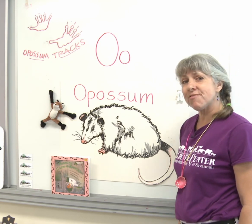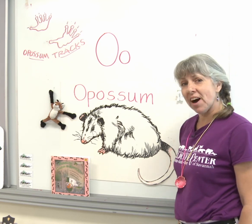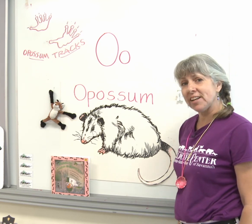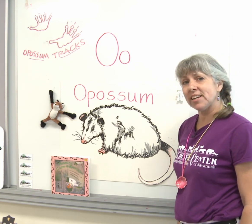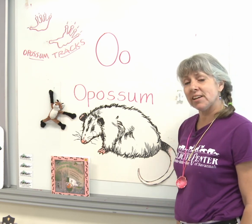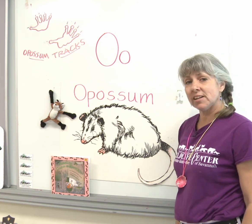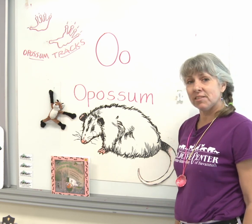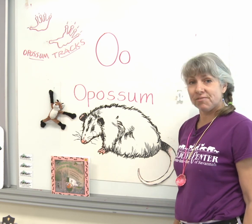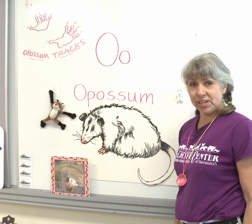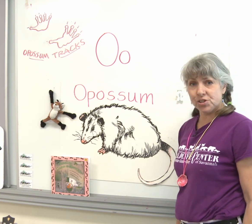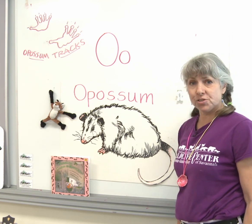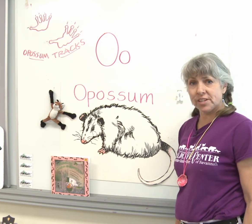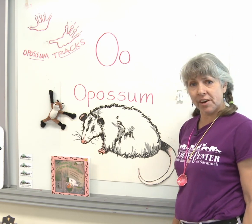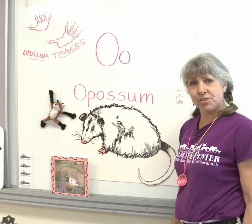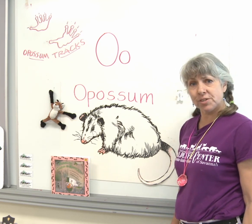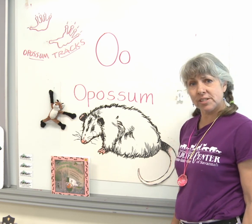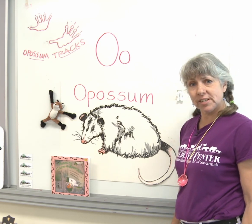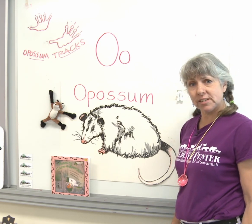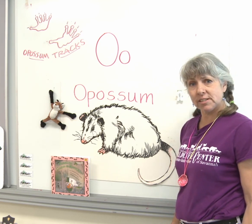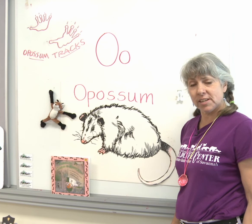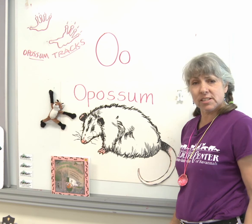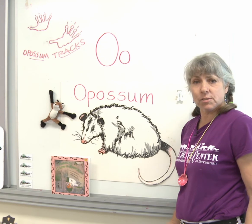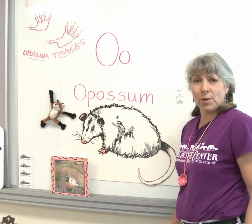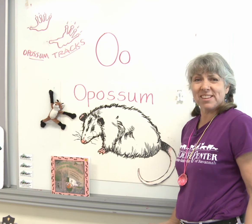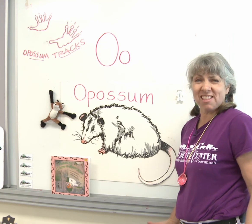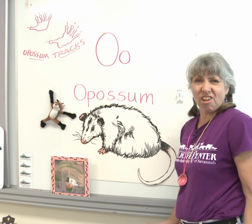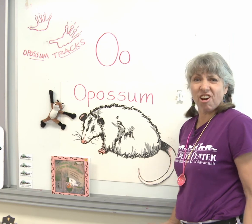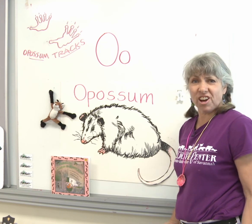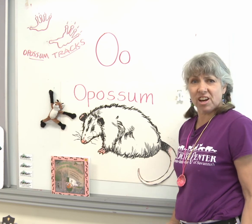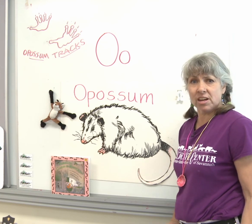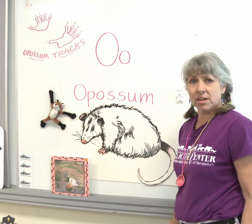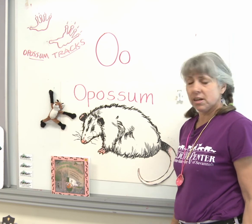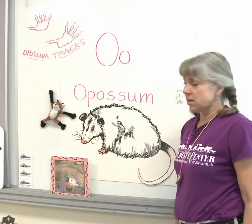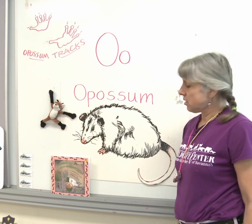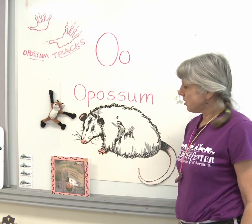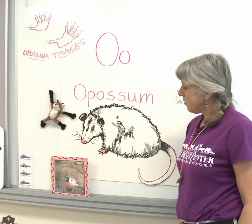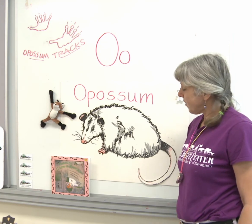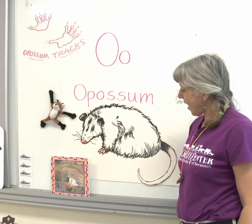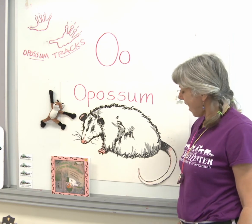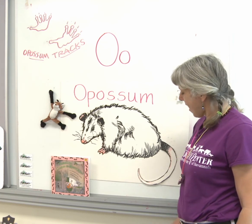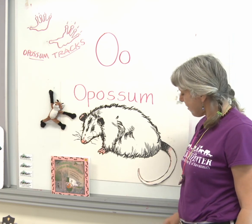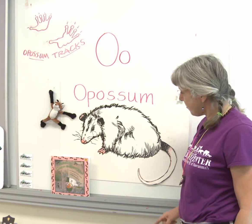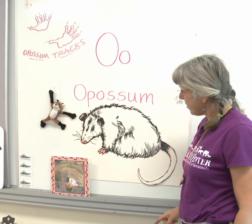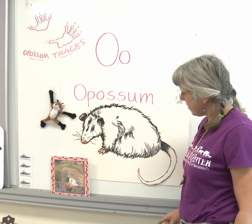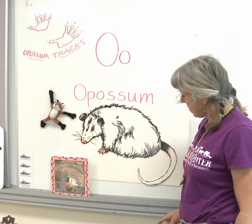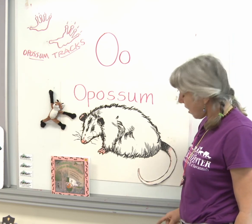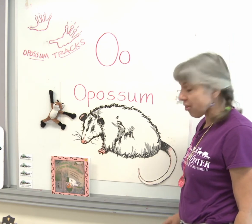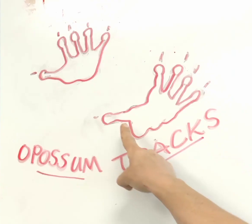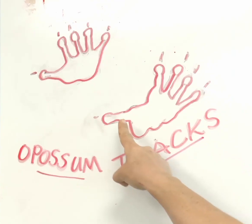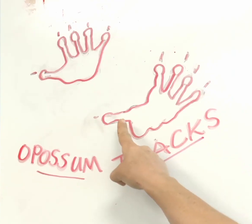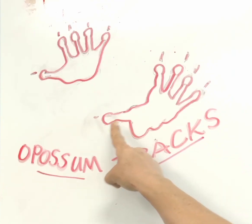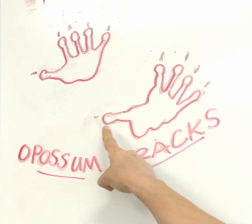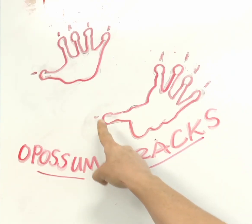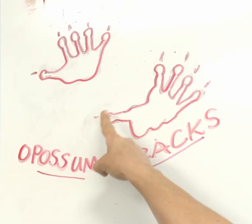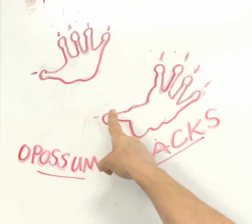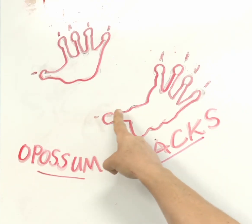fun features, characteristics, things, the way they look. They have a thumb on their